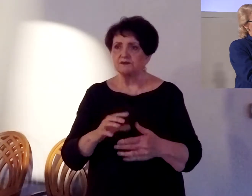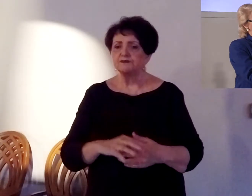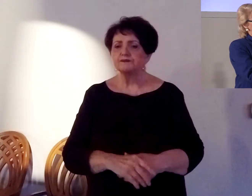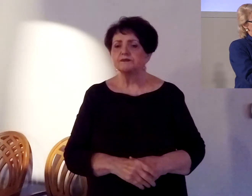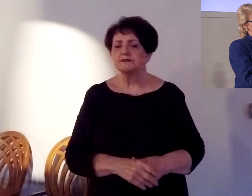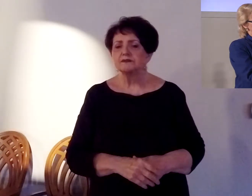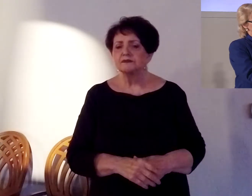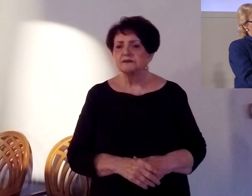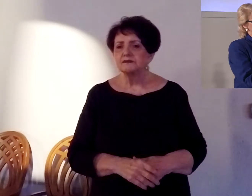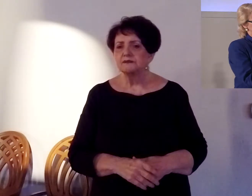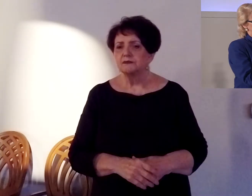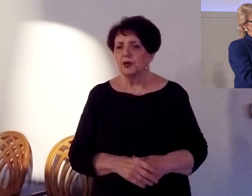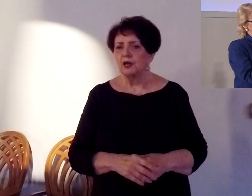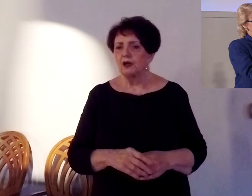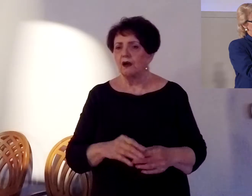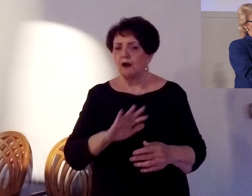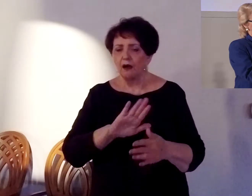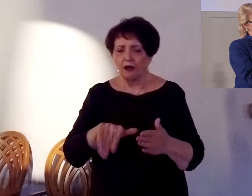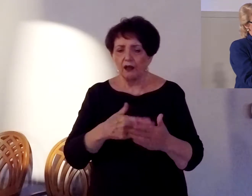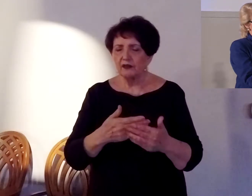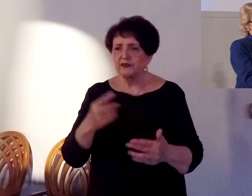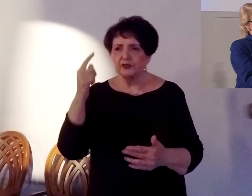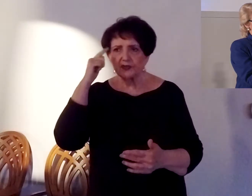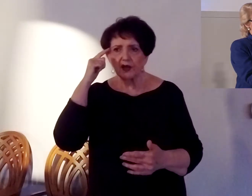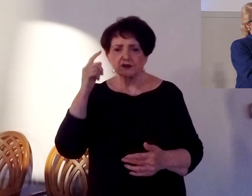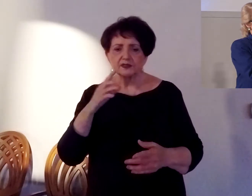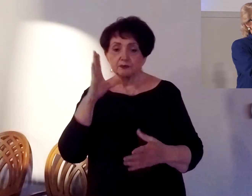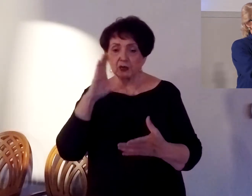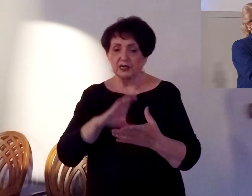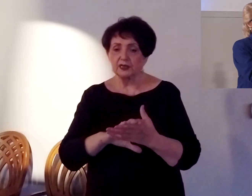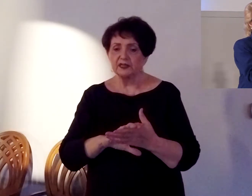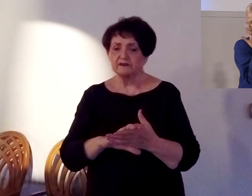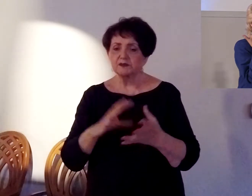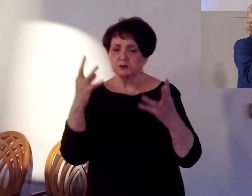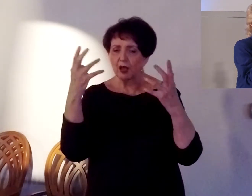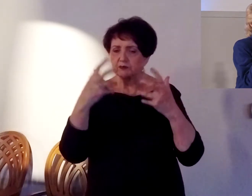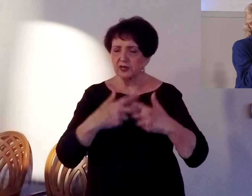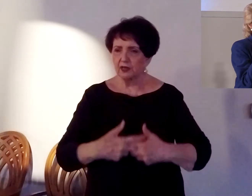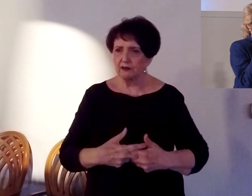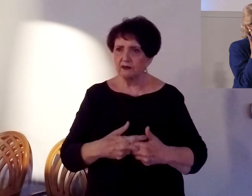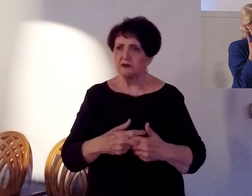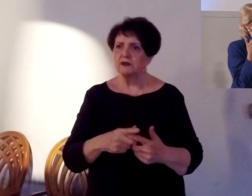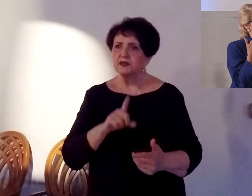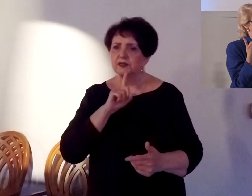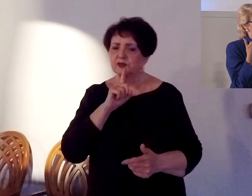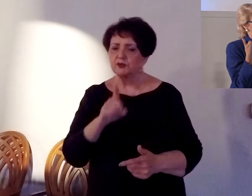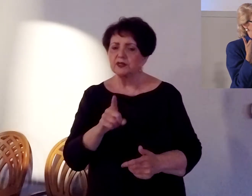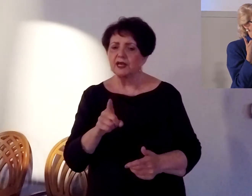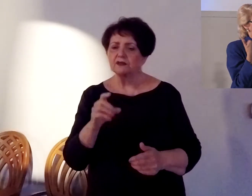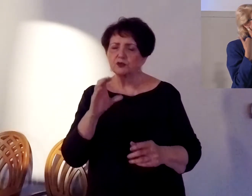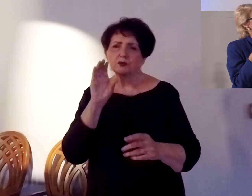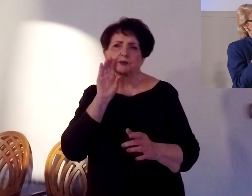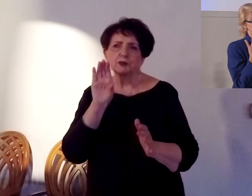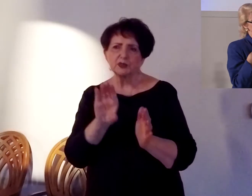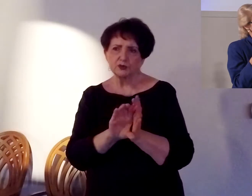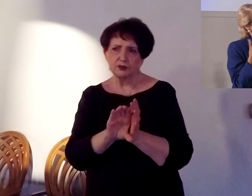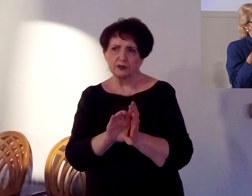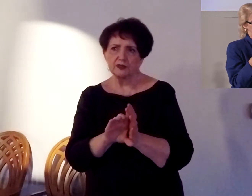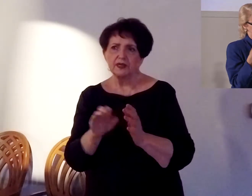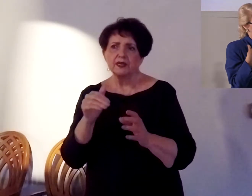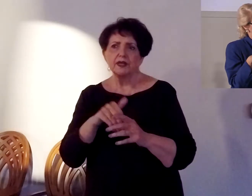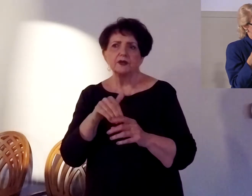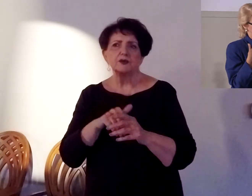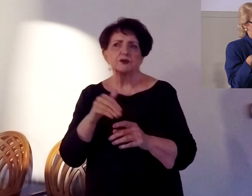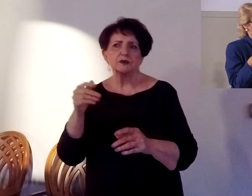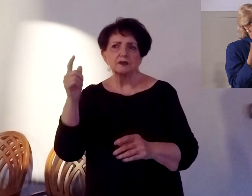ultimately, all of those thoughts and beliefs coalesce into an actual image that then lives in subjective mind. And it's what's